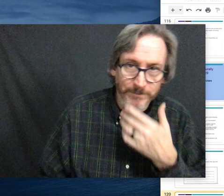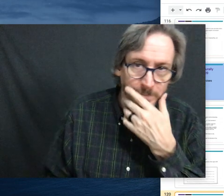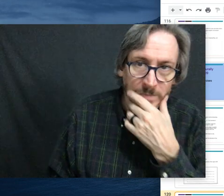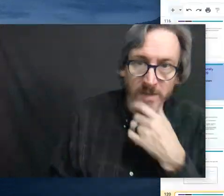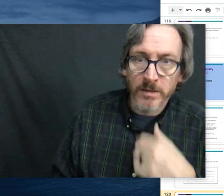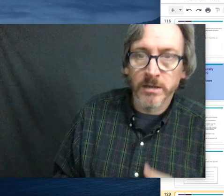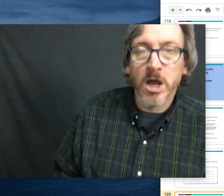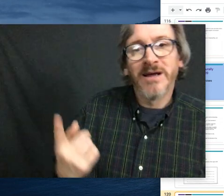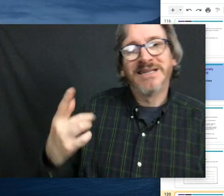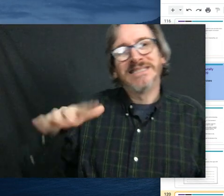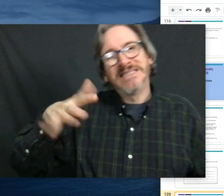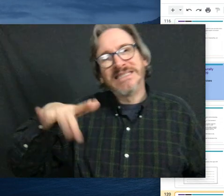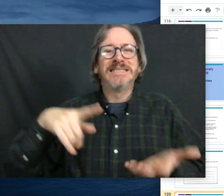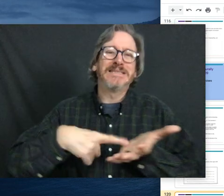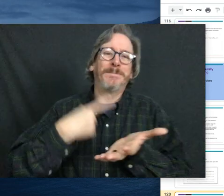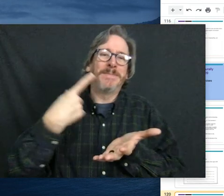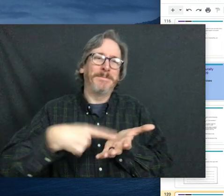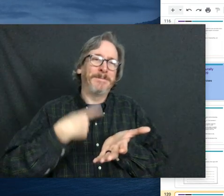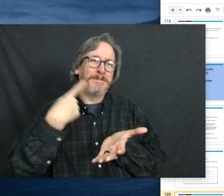Right.